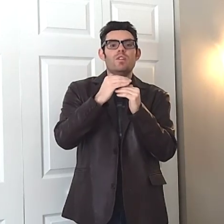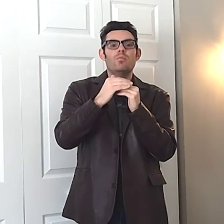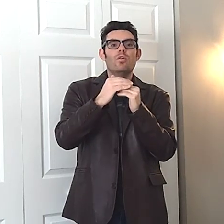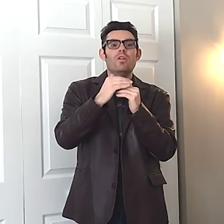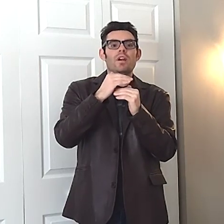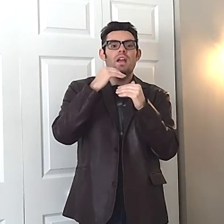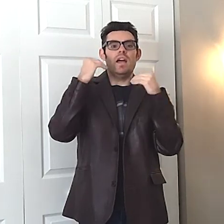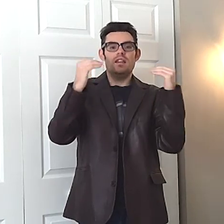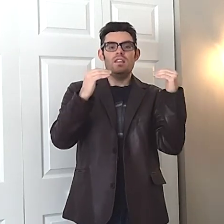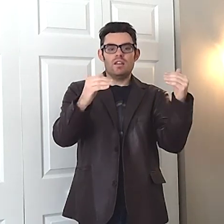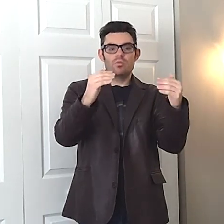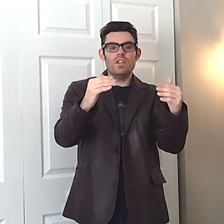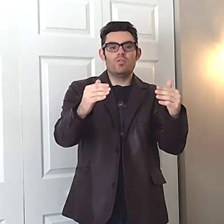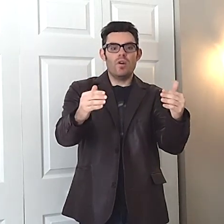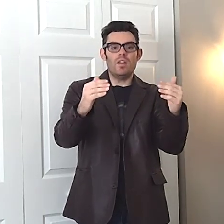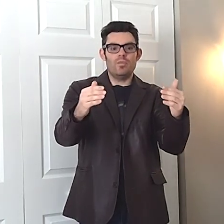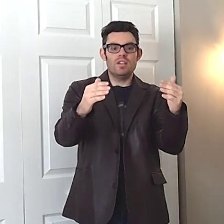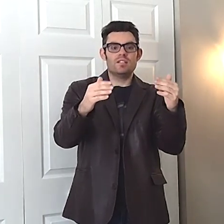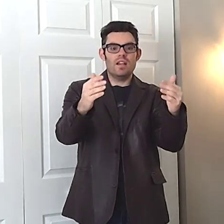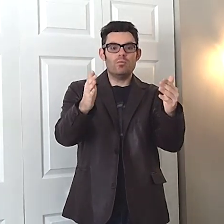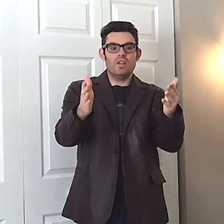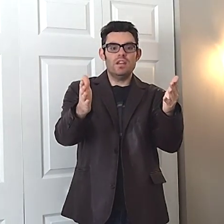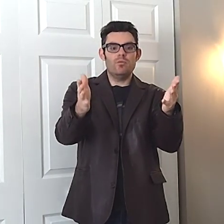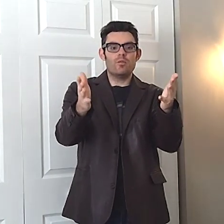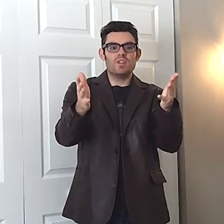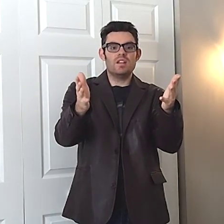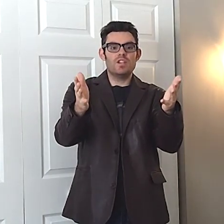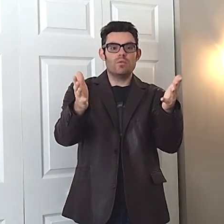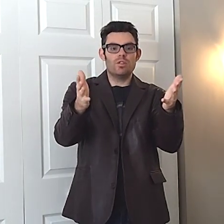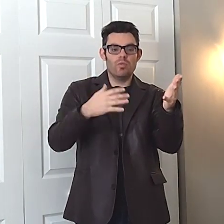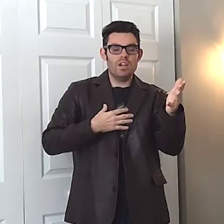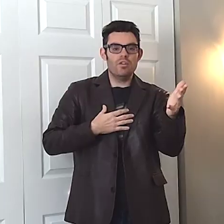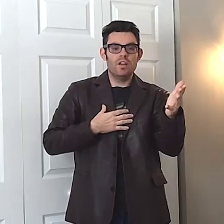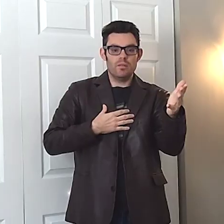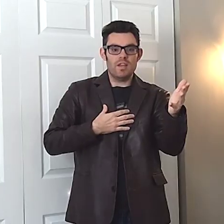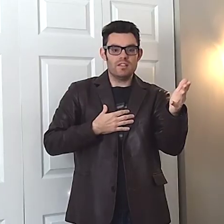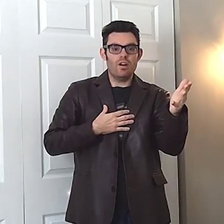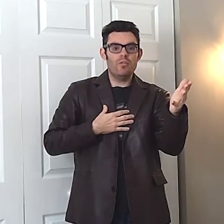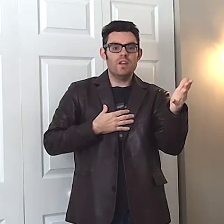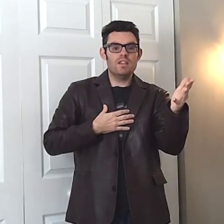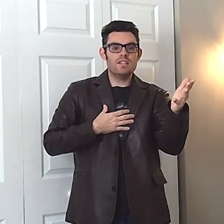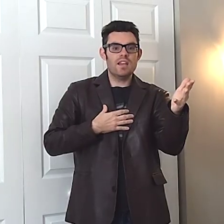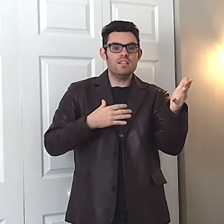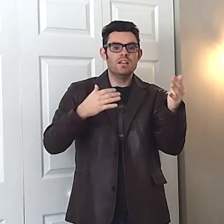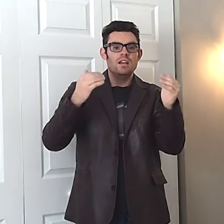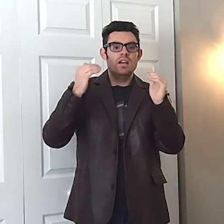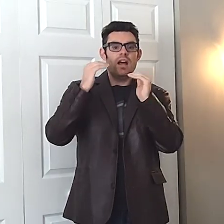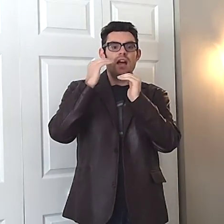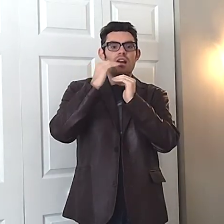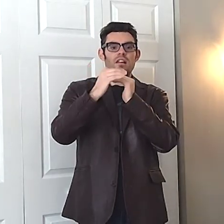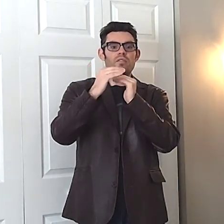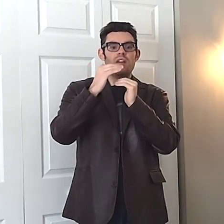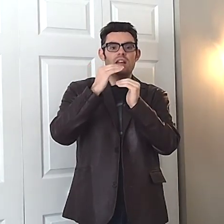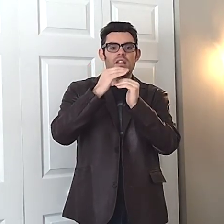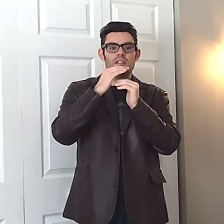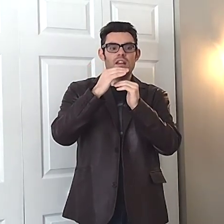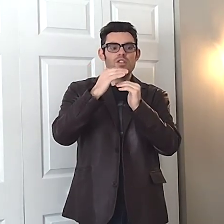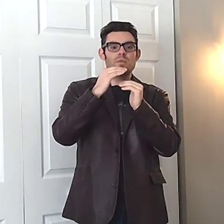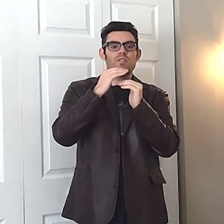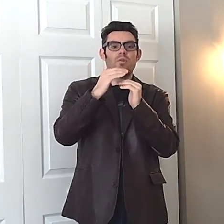it more, and that's really great because that really forms a connection with the reader, myself in this case, and I love that. That just makes the book